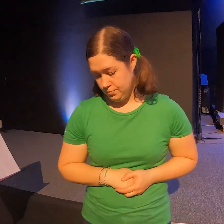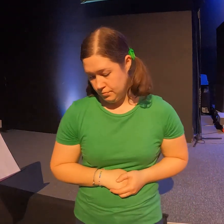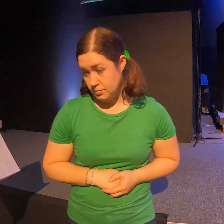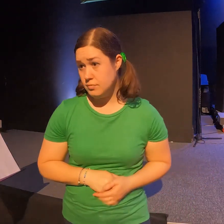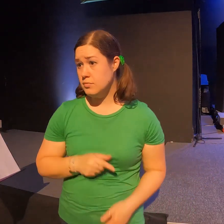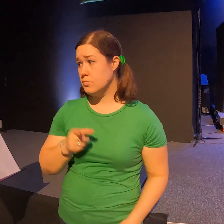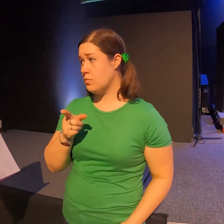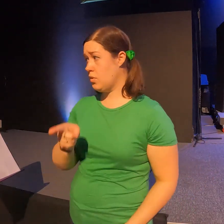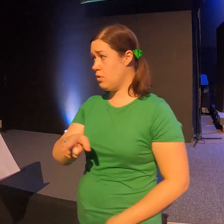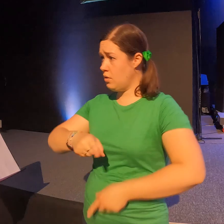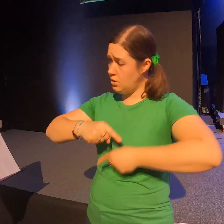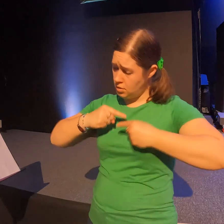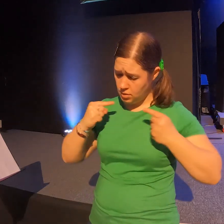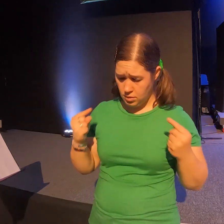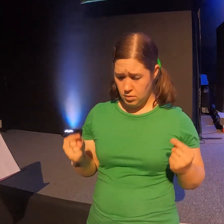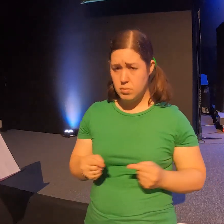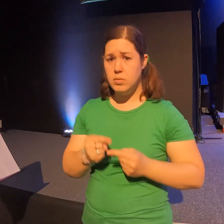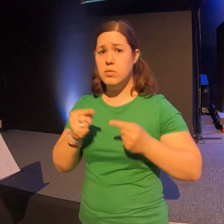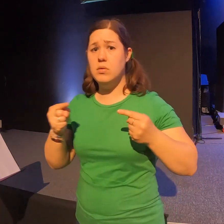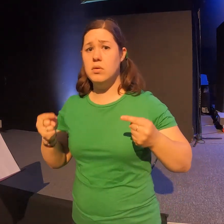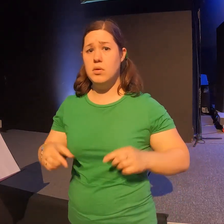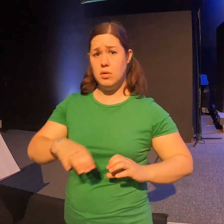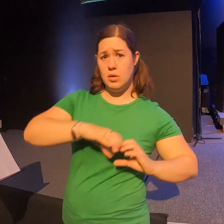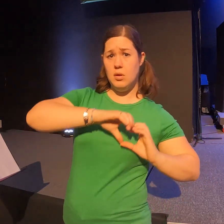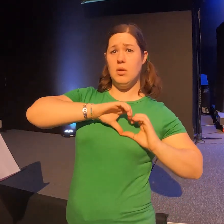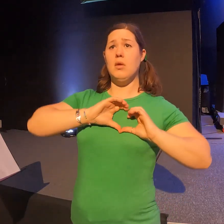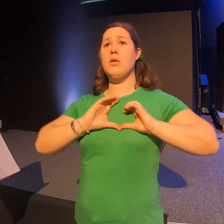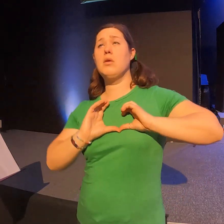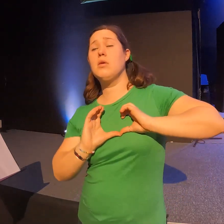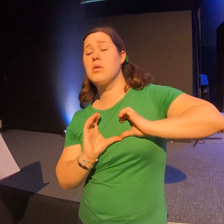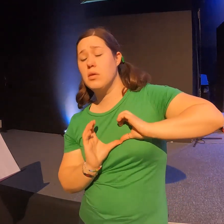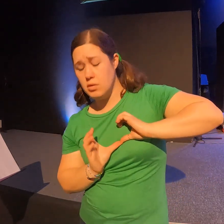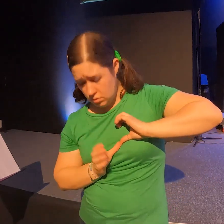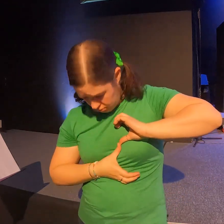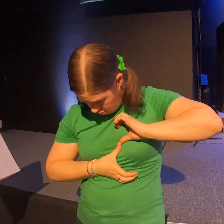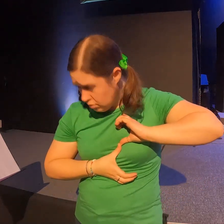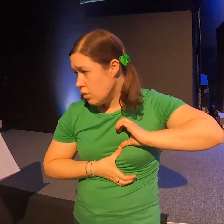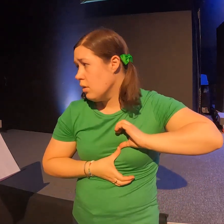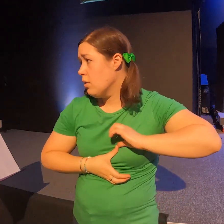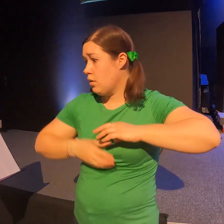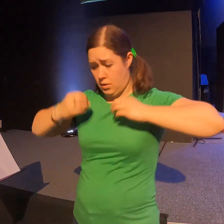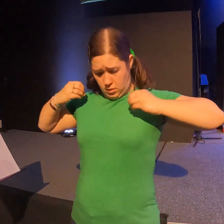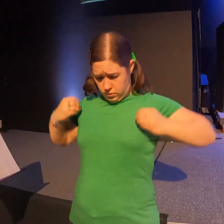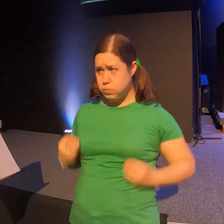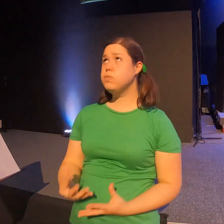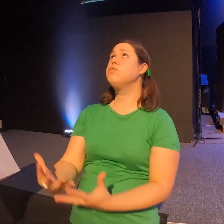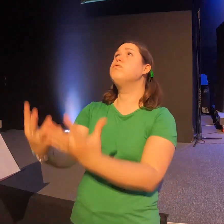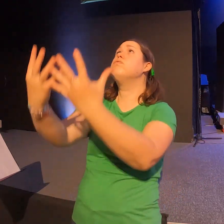Thank you.